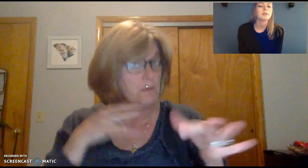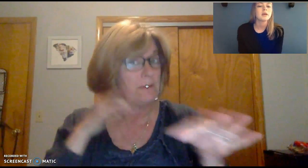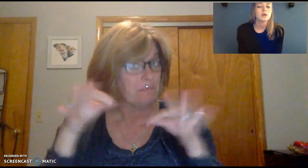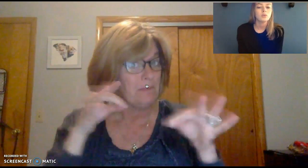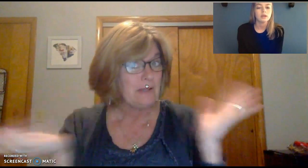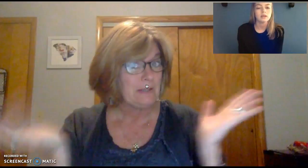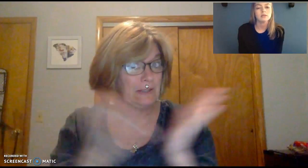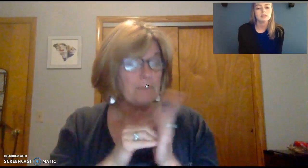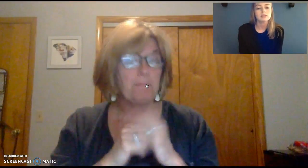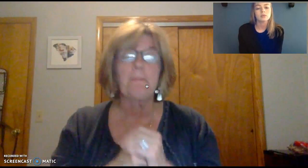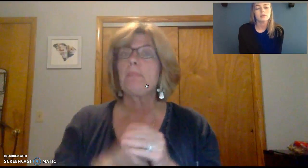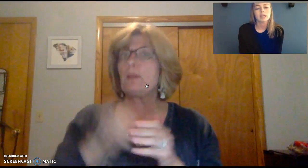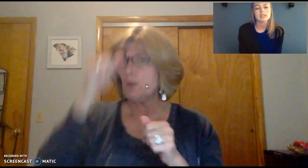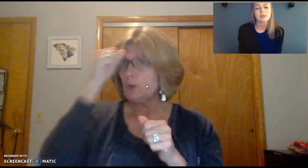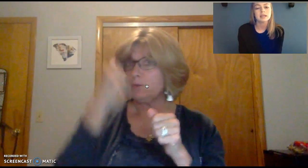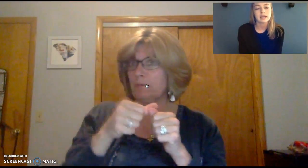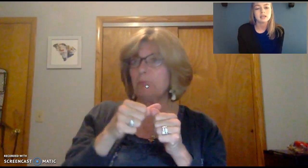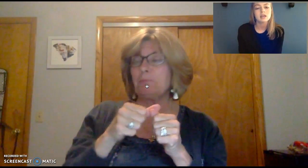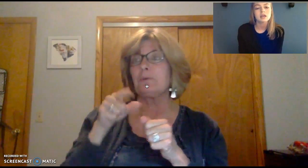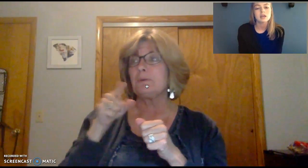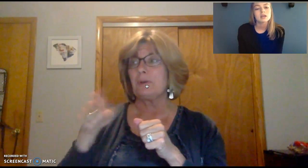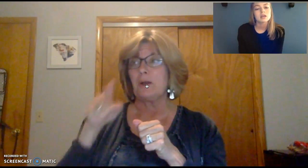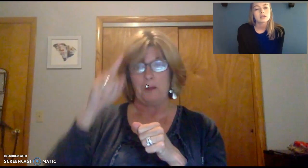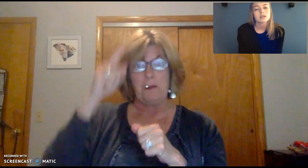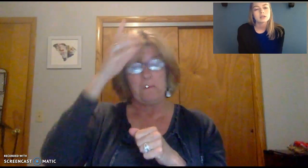mean? Well, that's what I'm going to explain again.